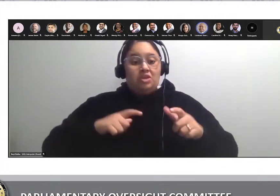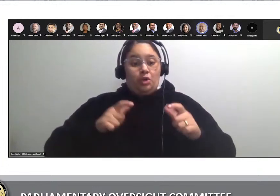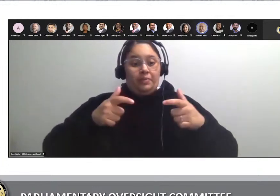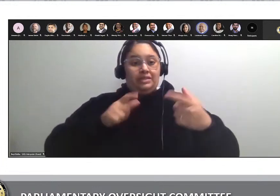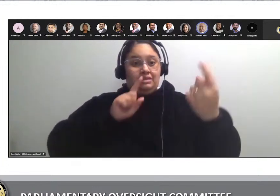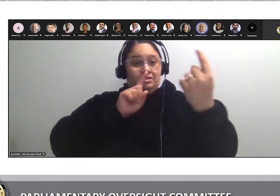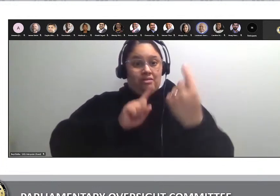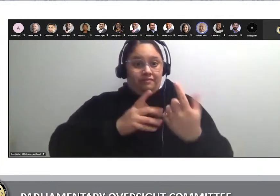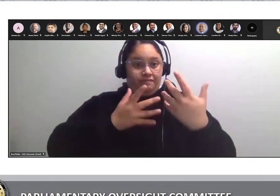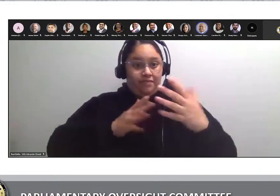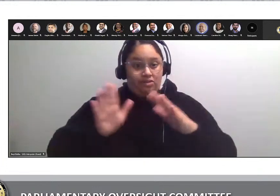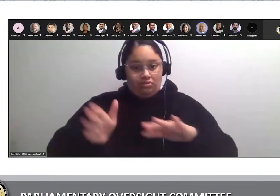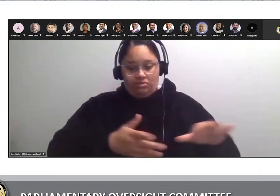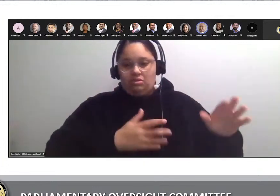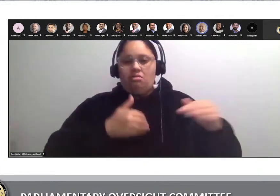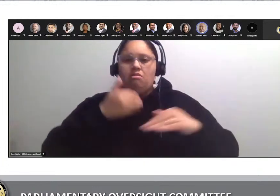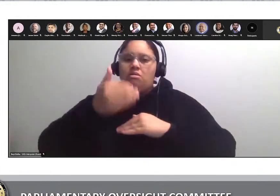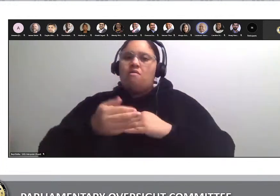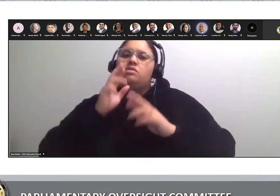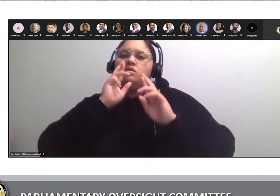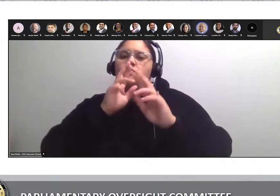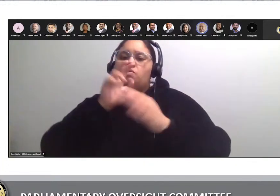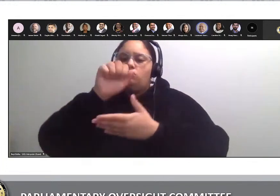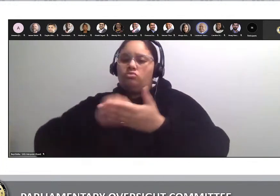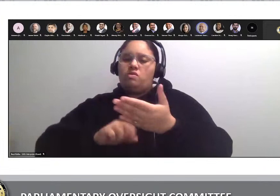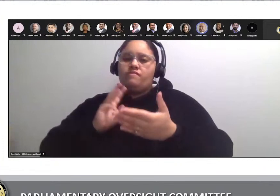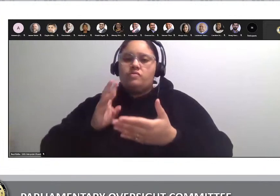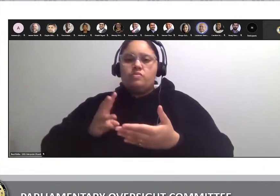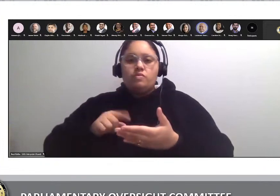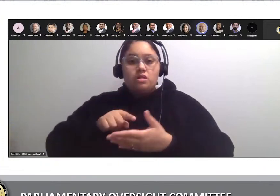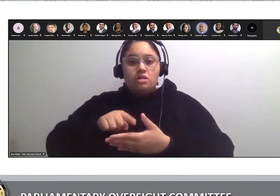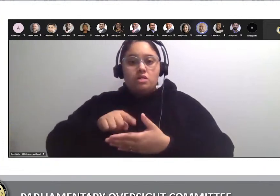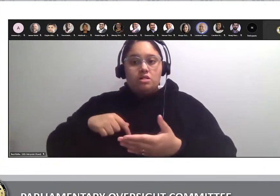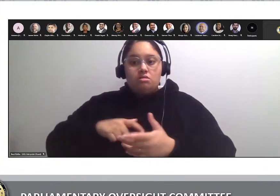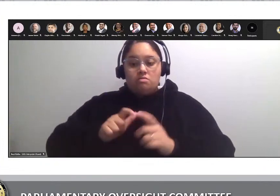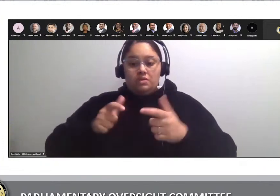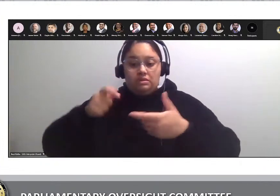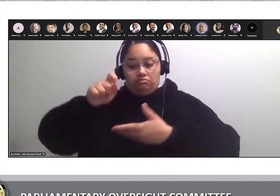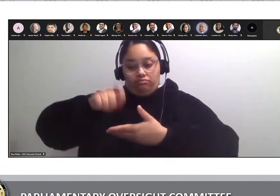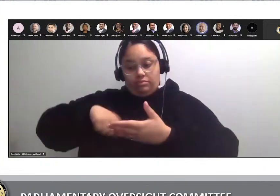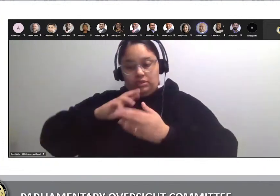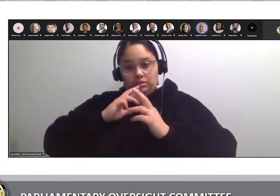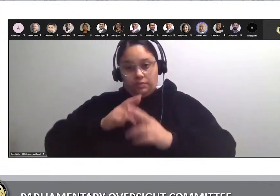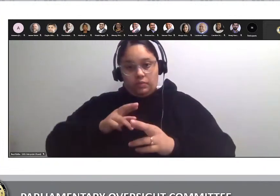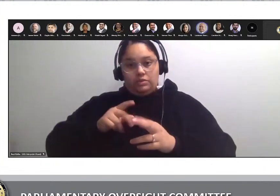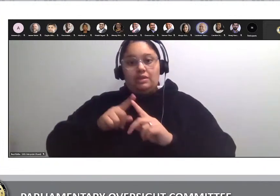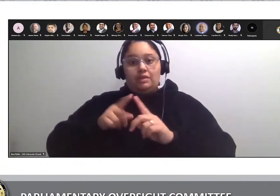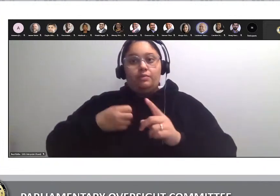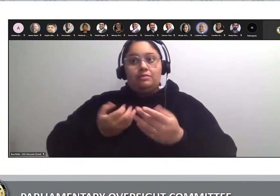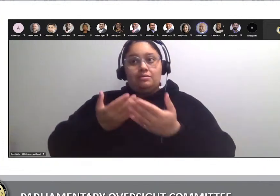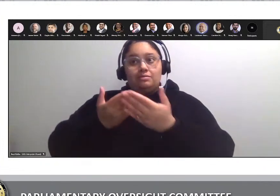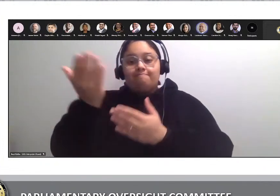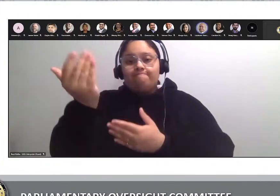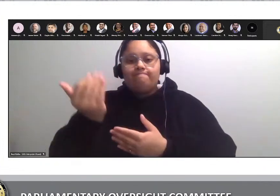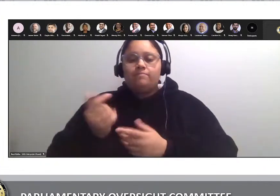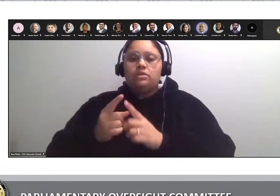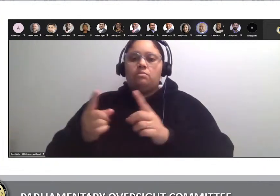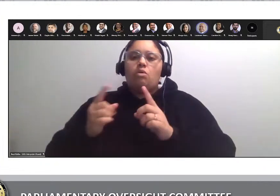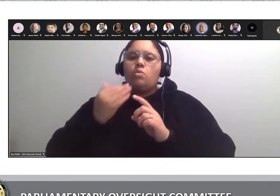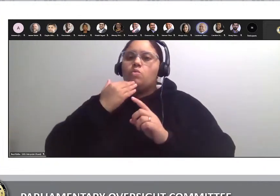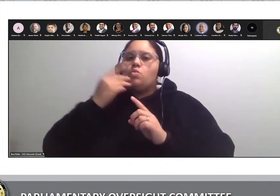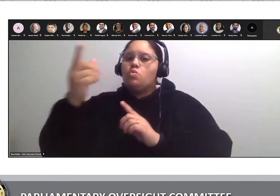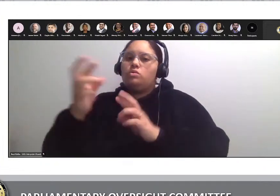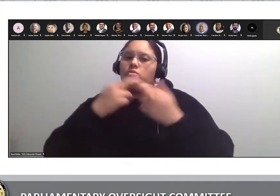by the committee and will call in the department that is responsible, whom the petitioners are petitioning